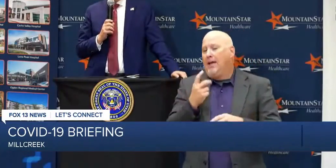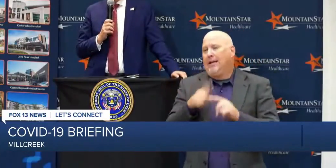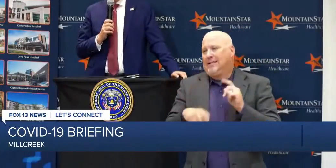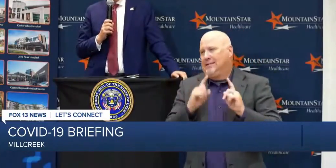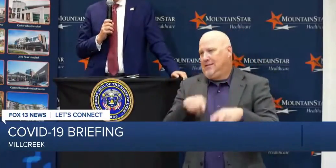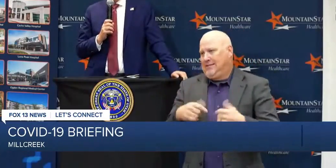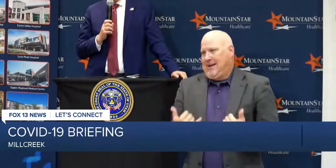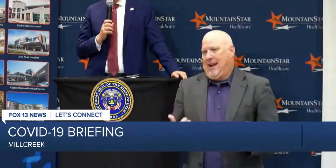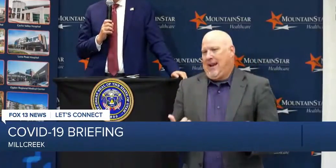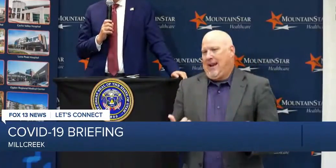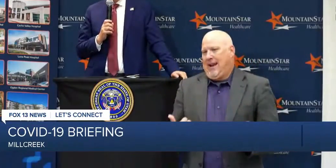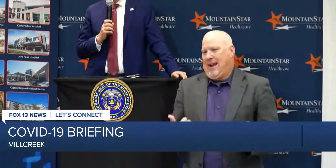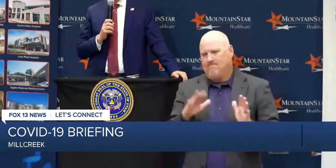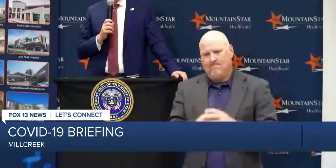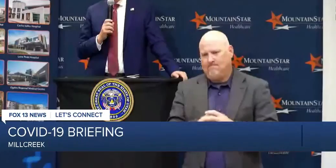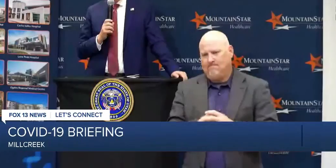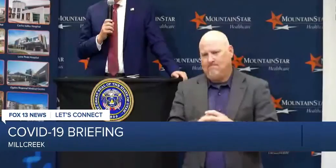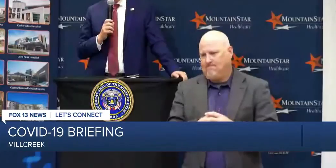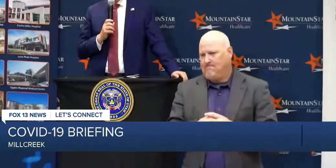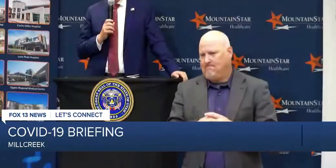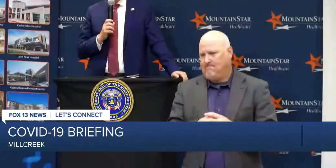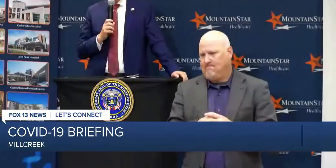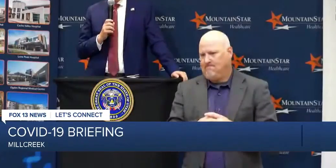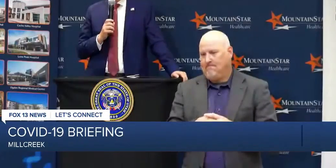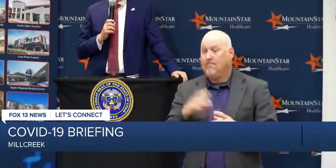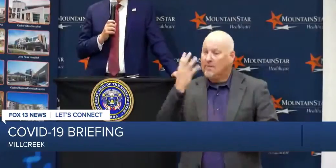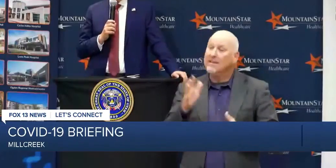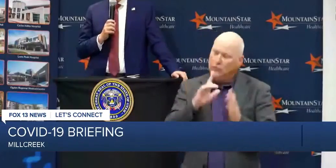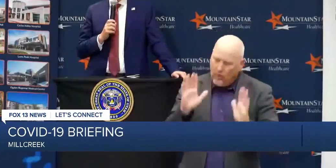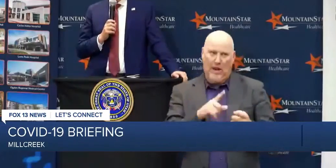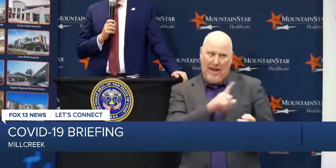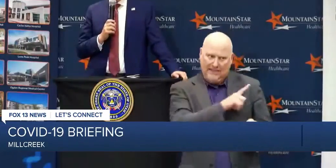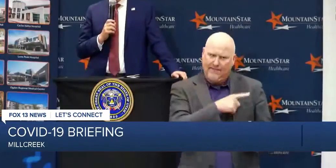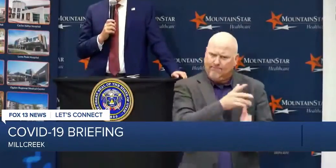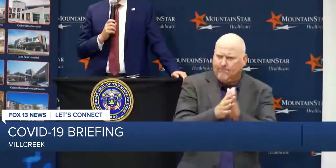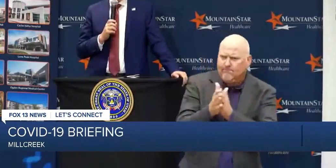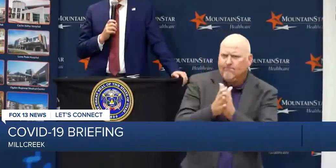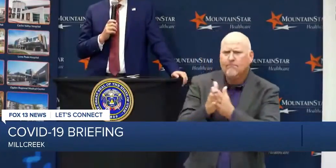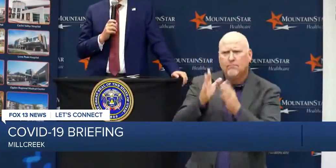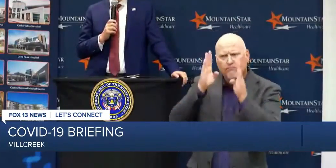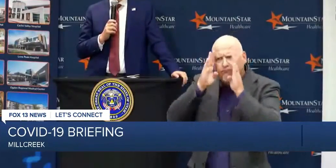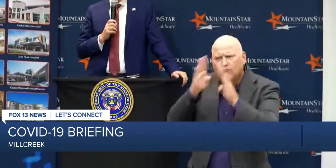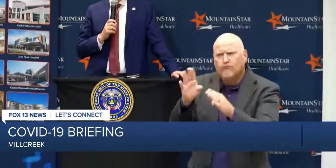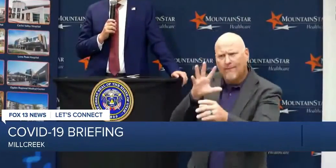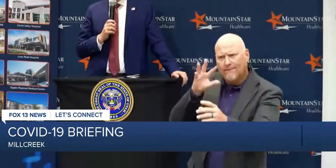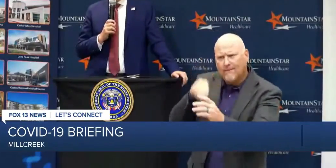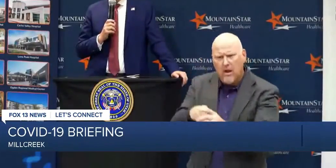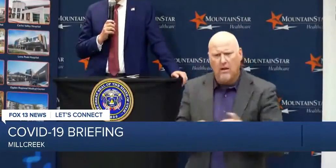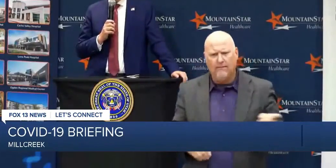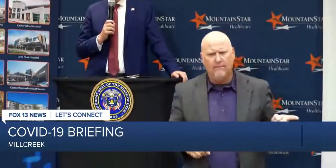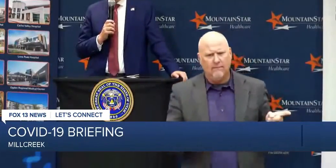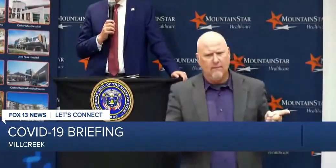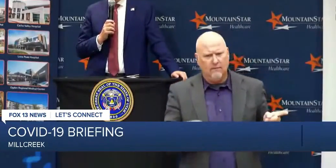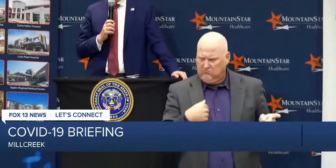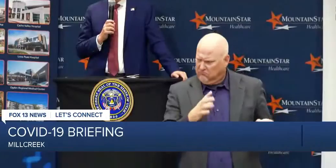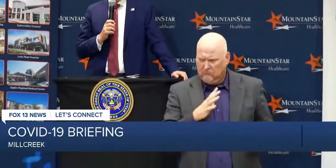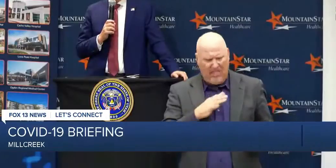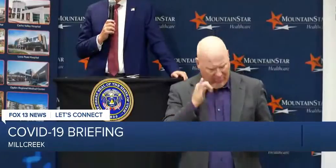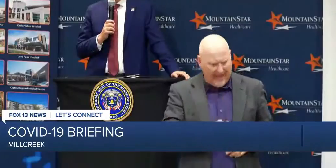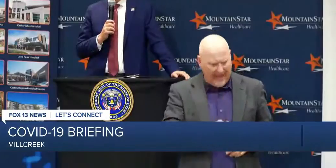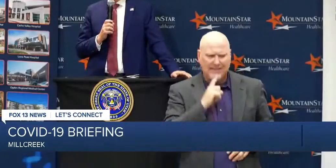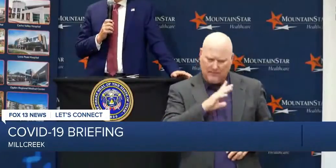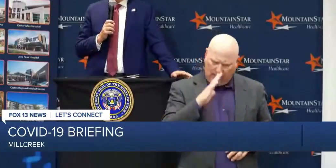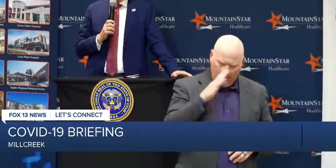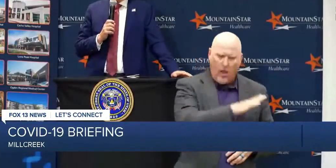to have the legislature want to get involved. We welcome that. That's certainly their authority. It's a little harder for a body